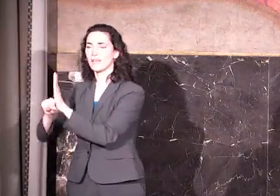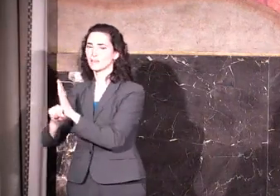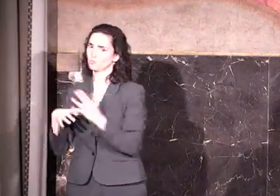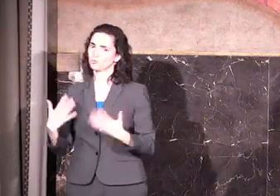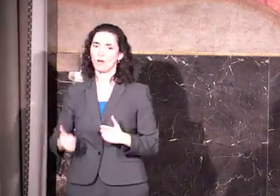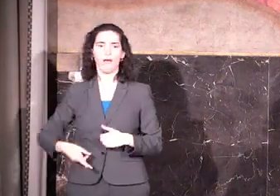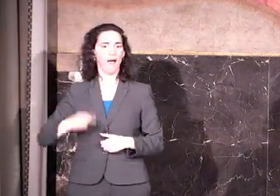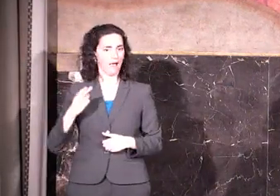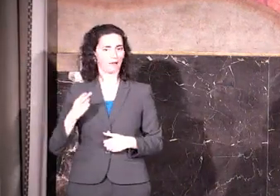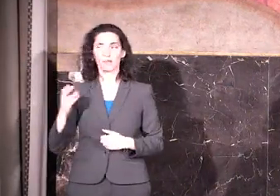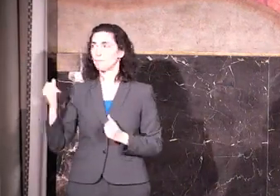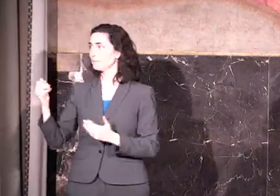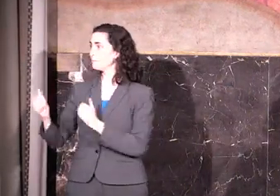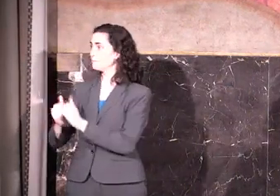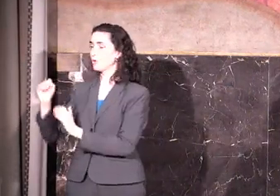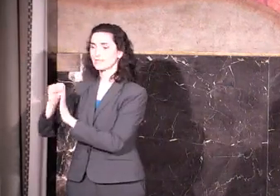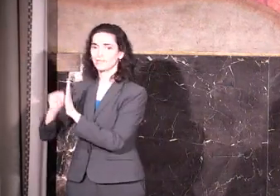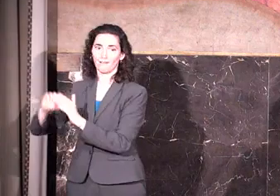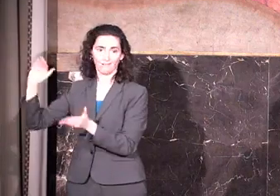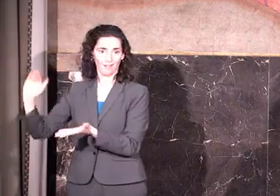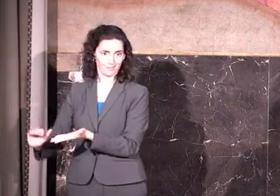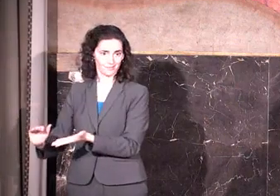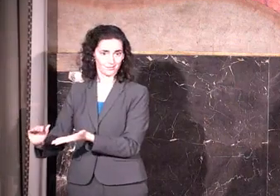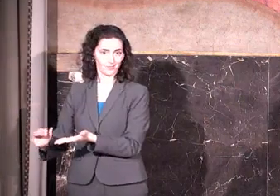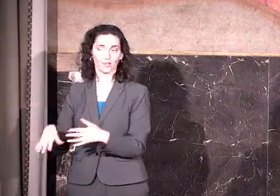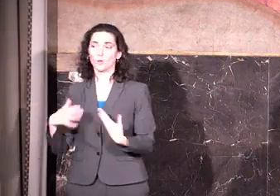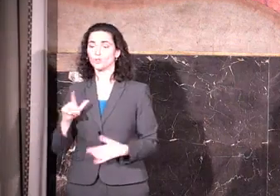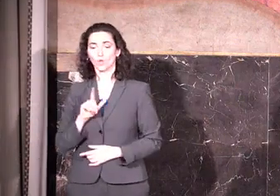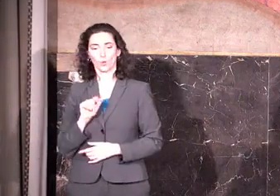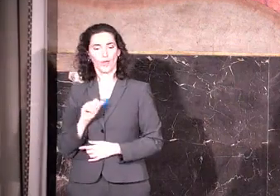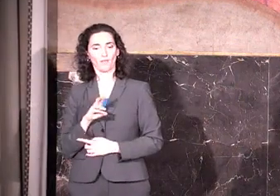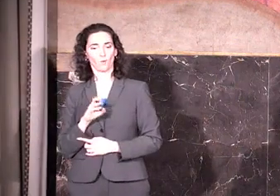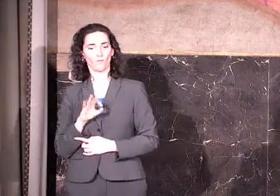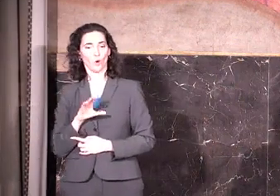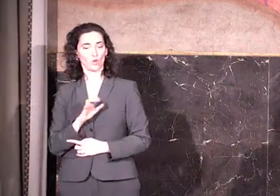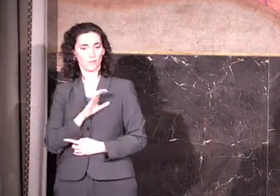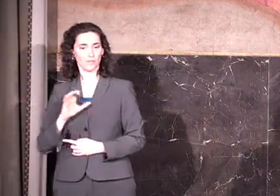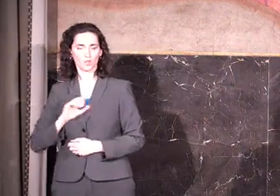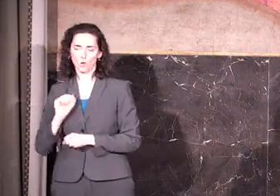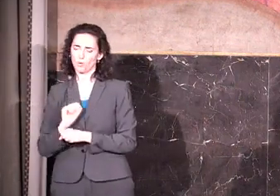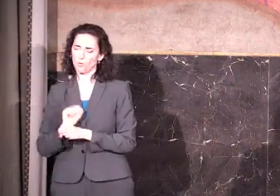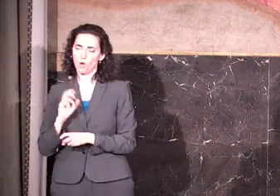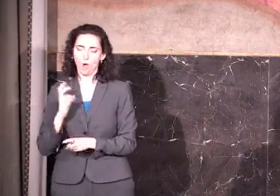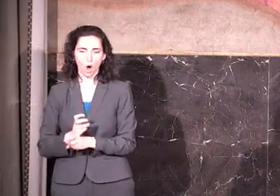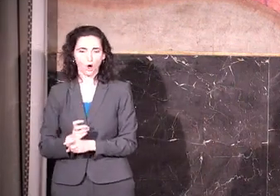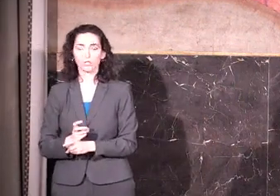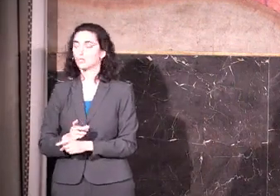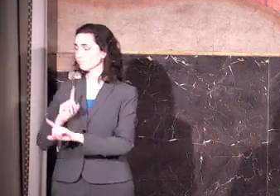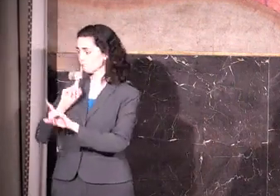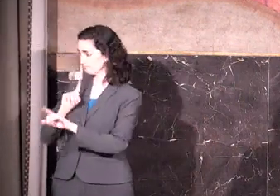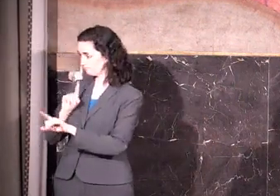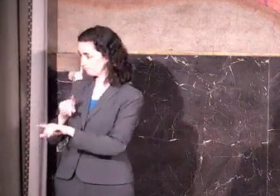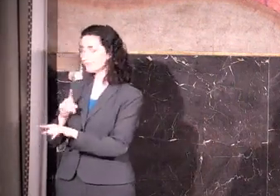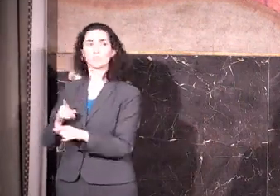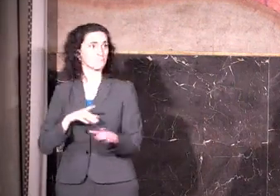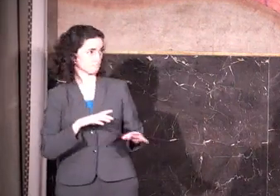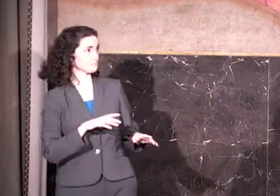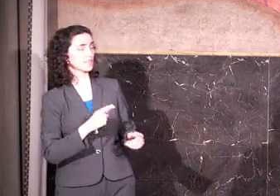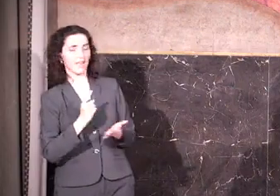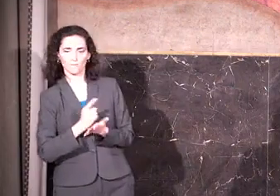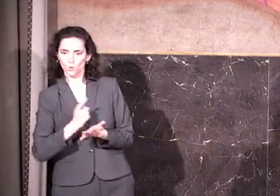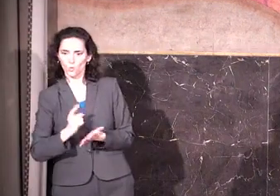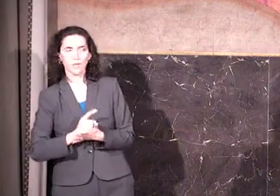had their work cut out for them. They have been responding in good fashion and making considerable progress each